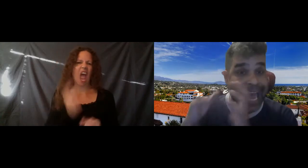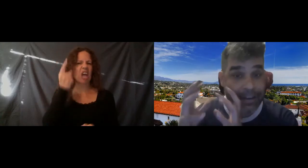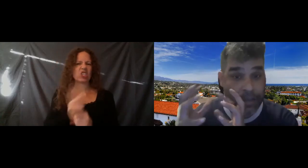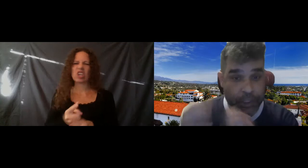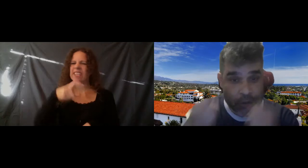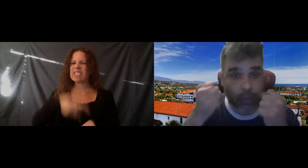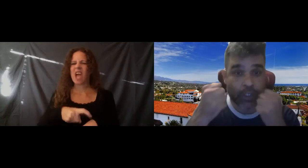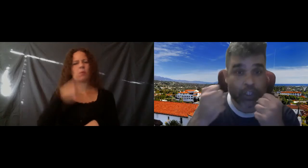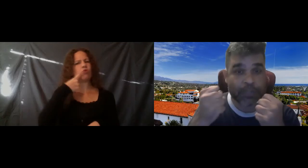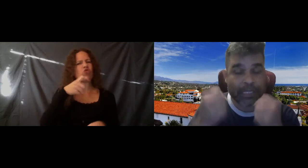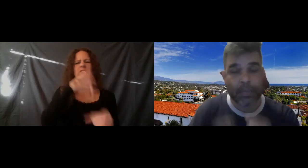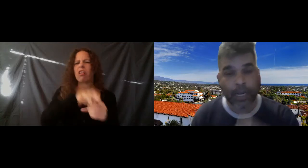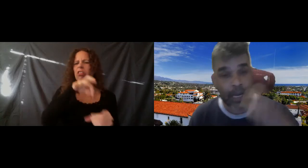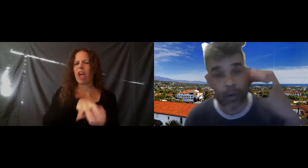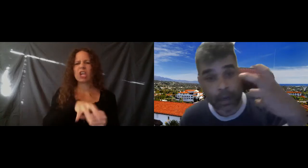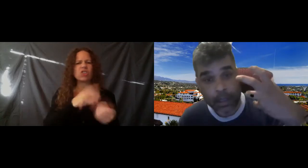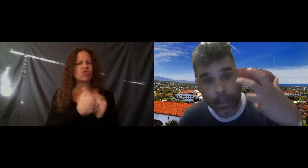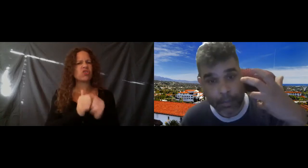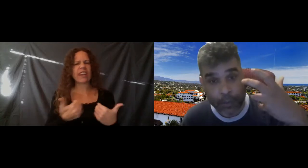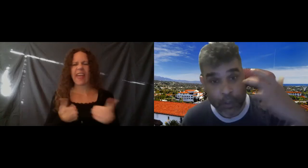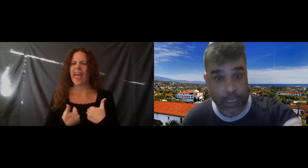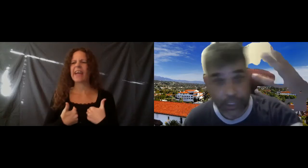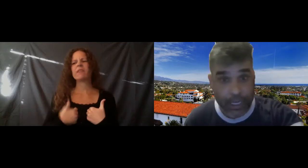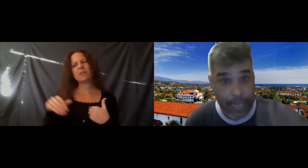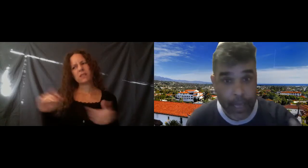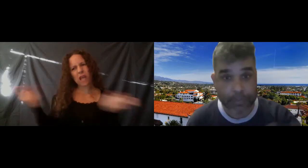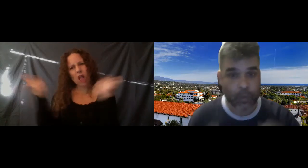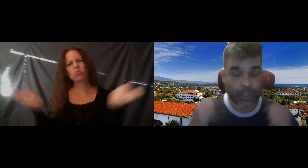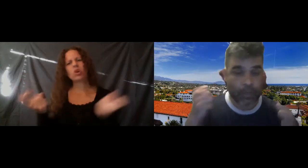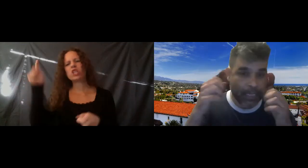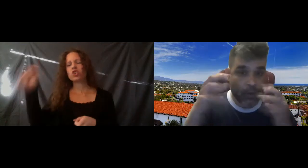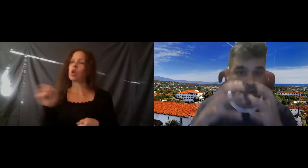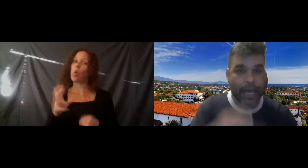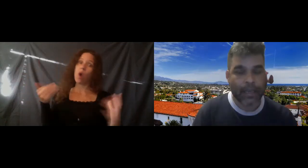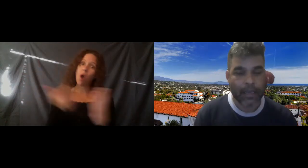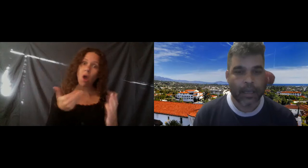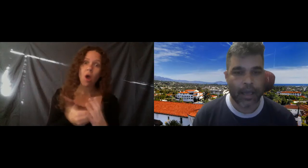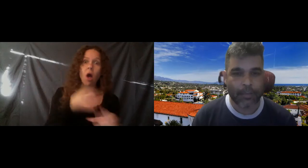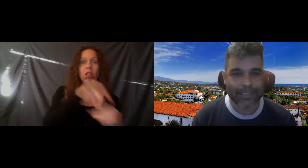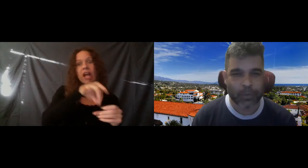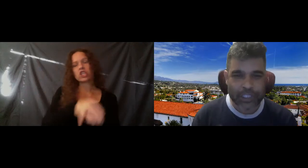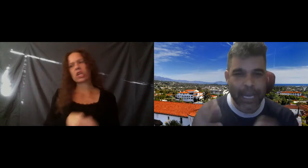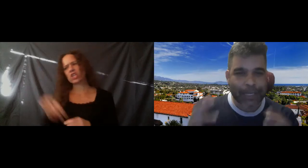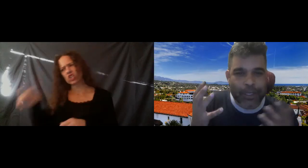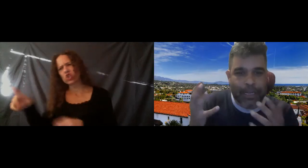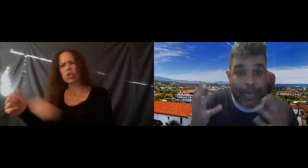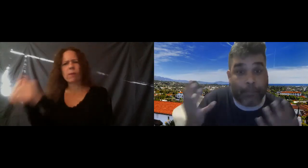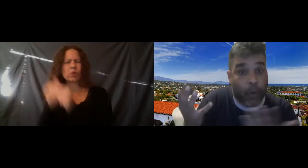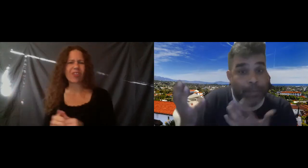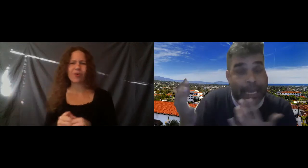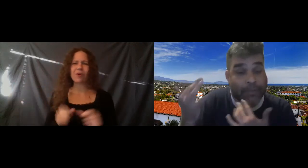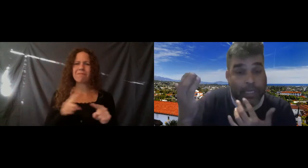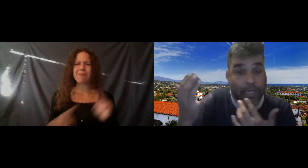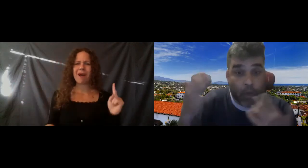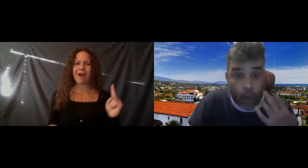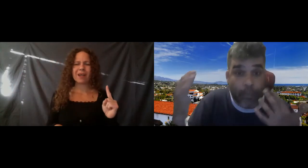just had an election, so we should just be celebrating, or there's an election coming up, so we should be unified. And we're just not good at like both